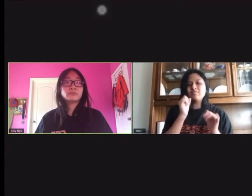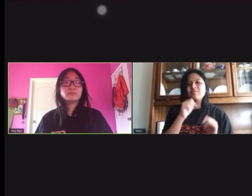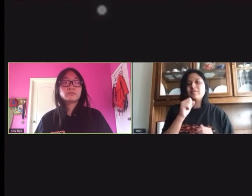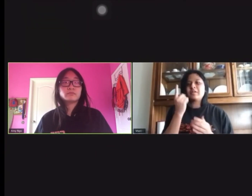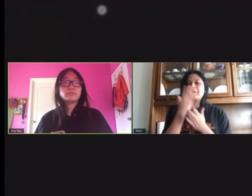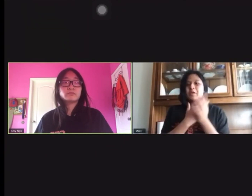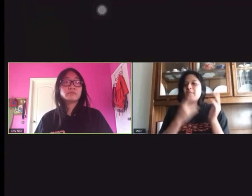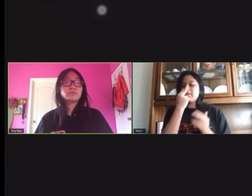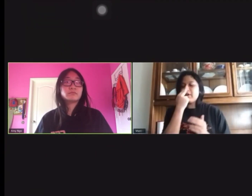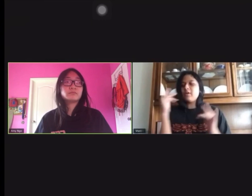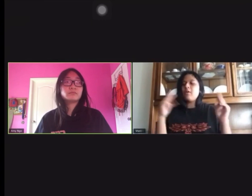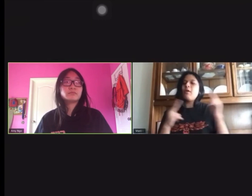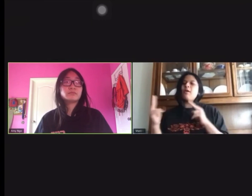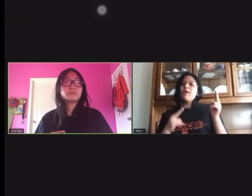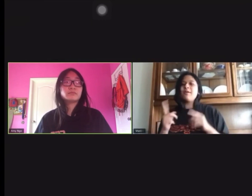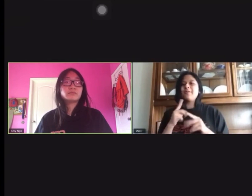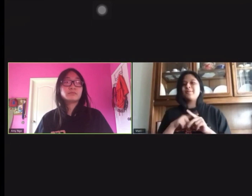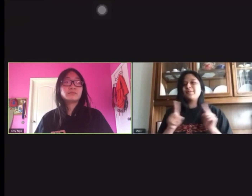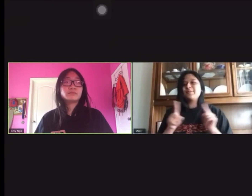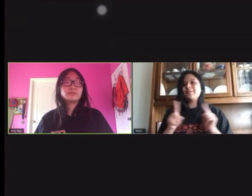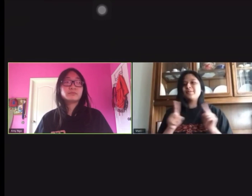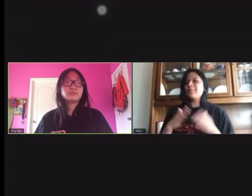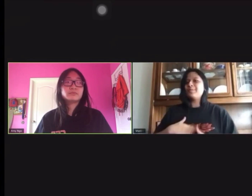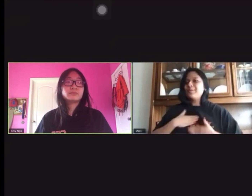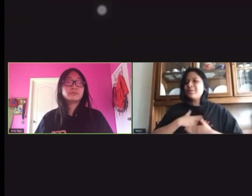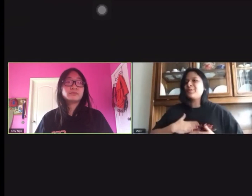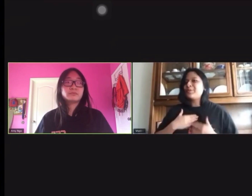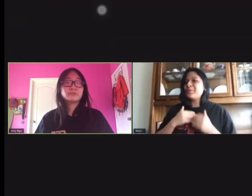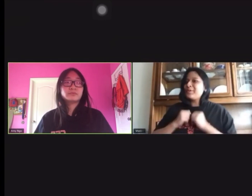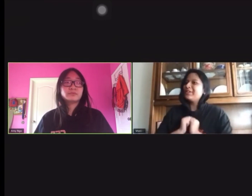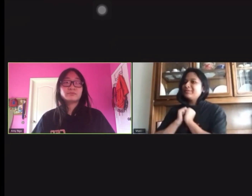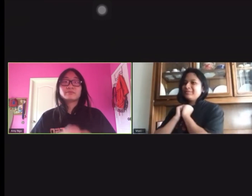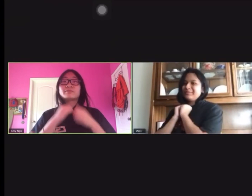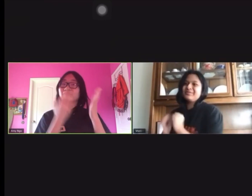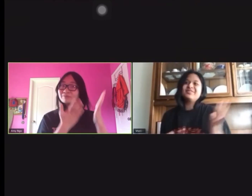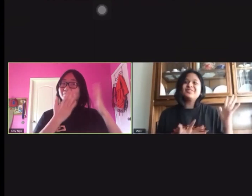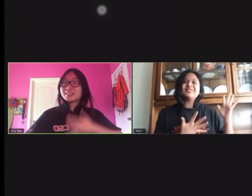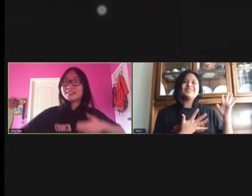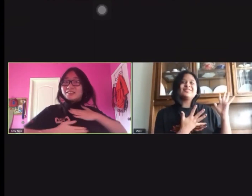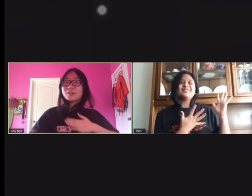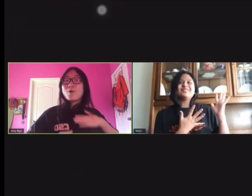And they're pretty funny. Enjoy it. Here you go.